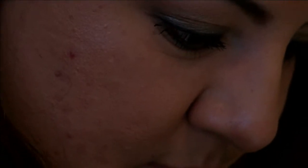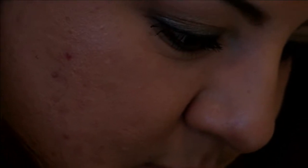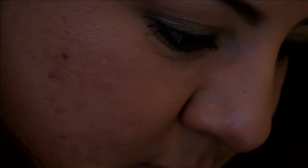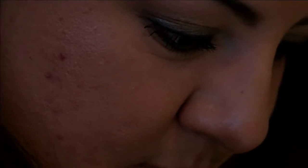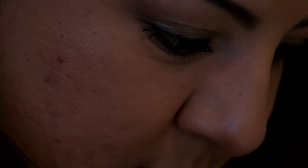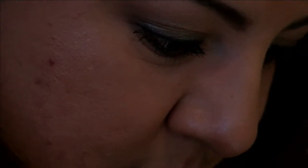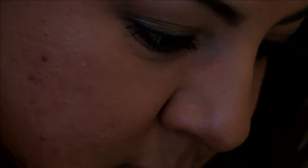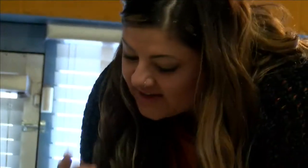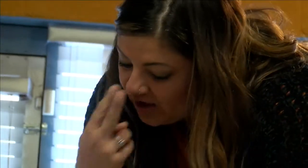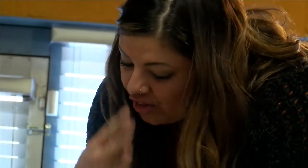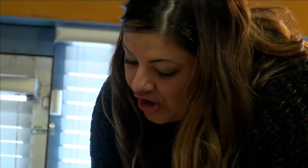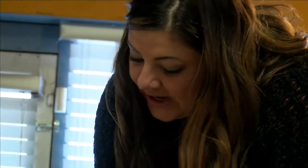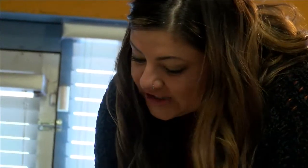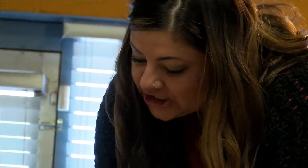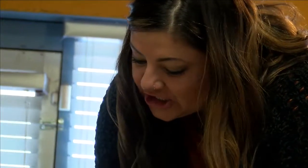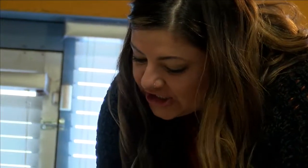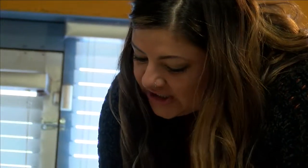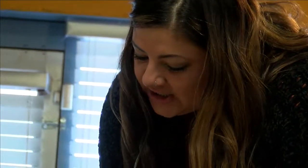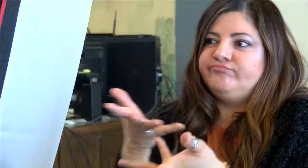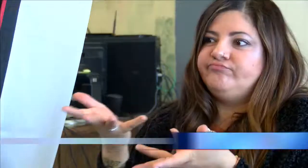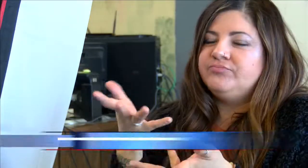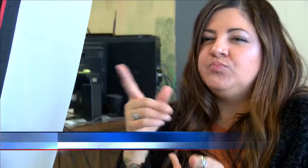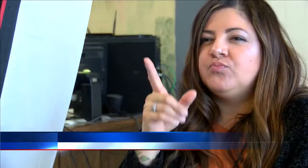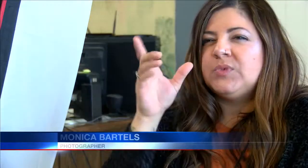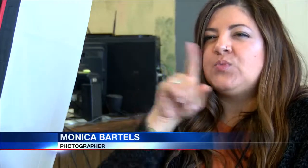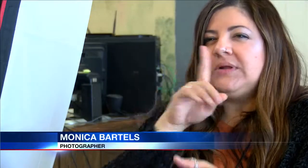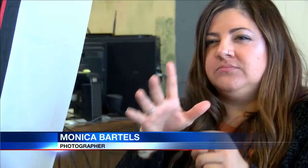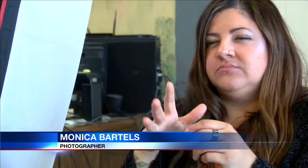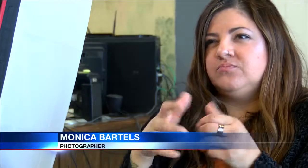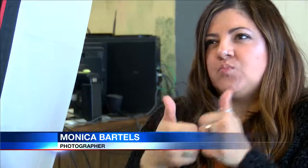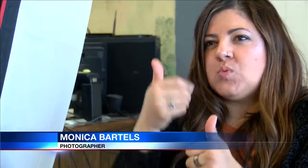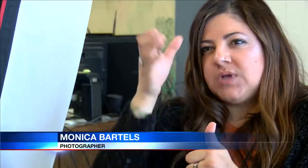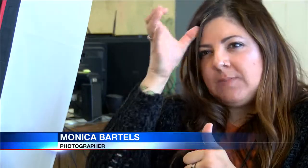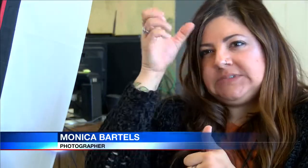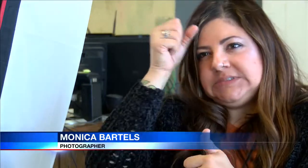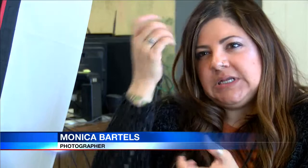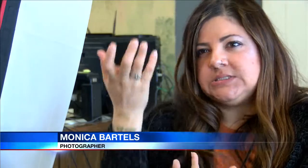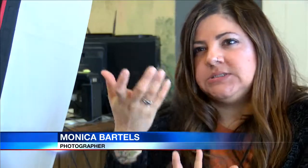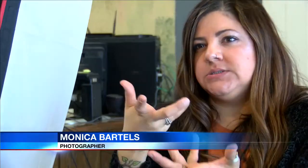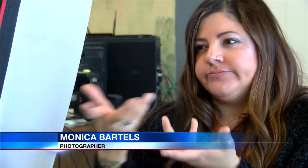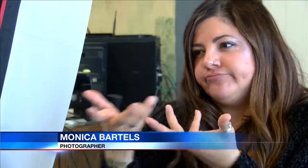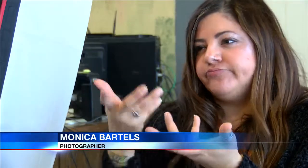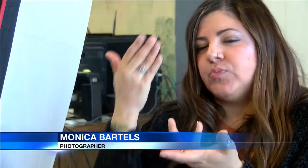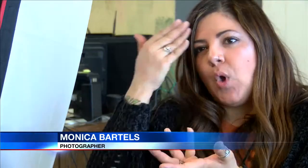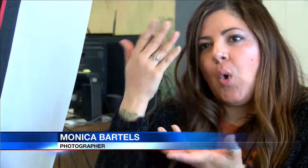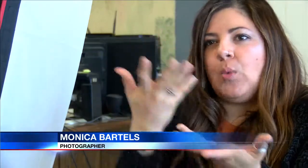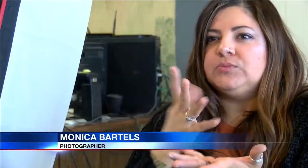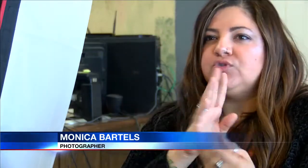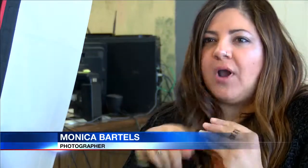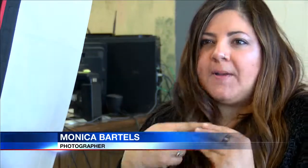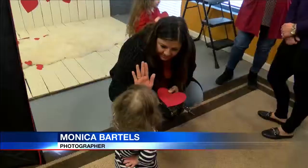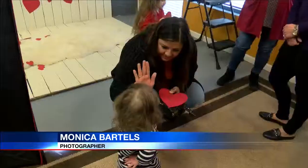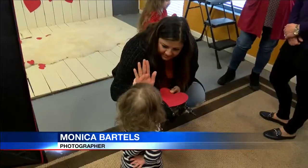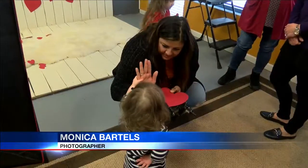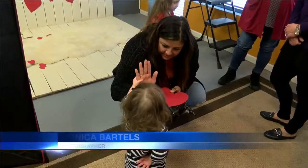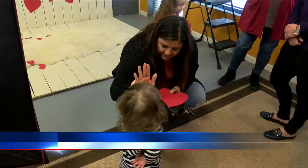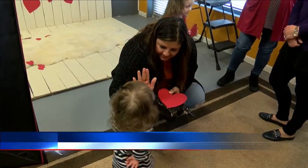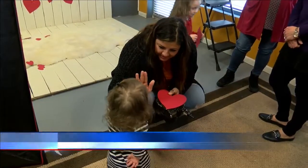hear it. I rely on just gesture and most of common sense type of things. Monica is deaf,